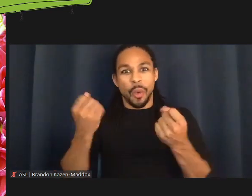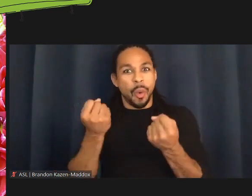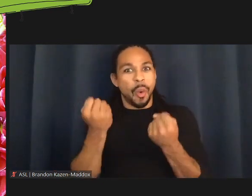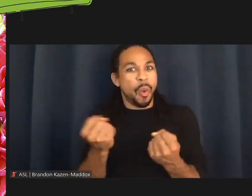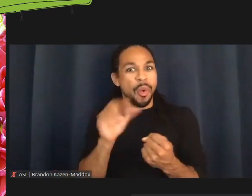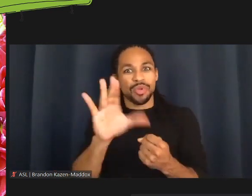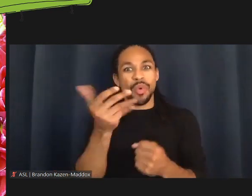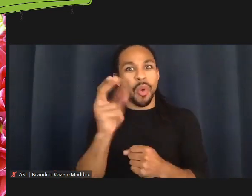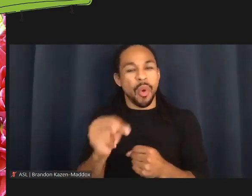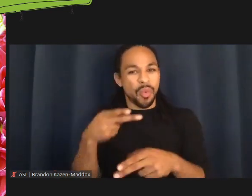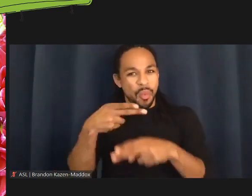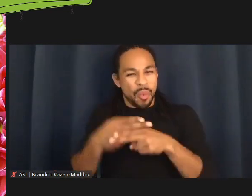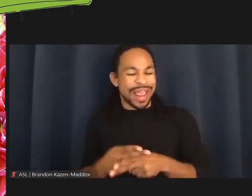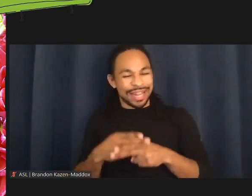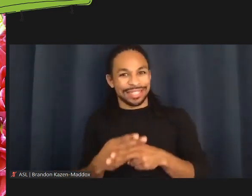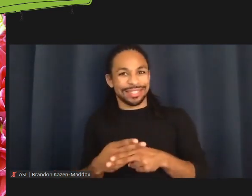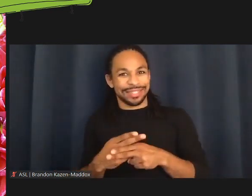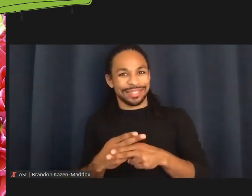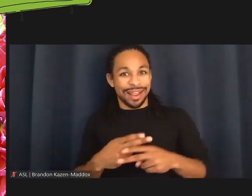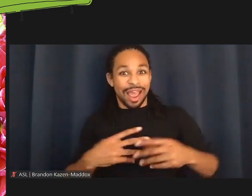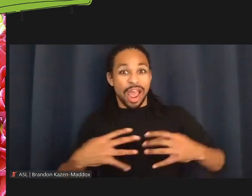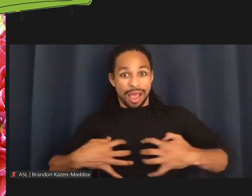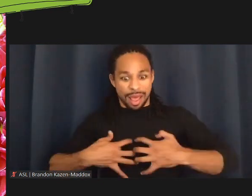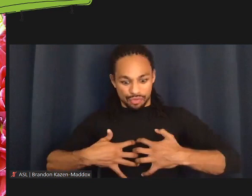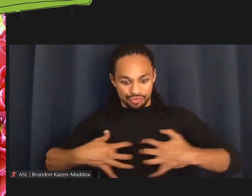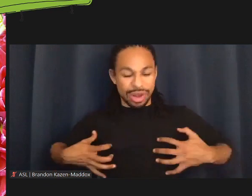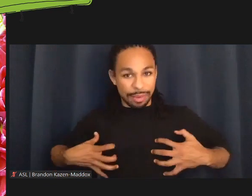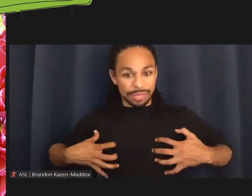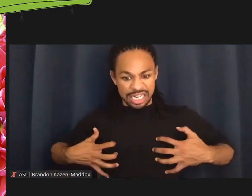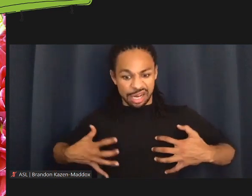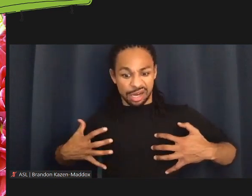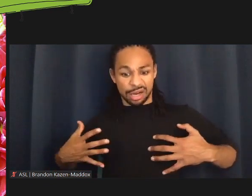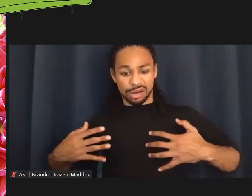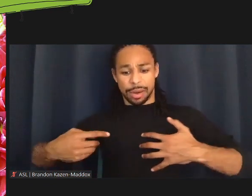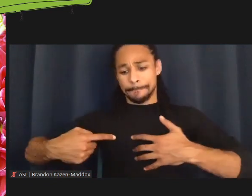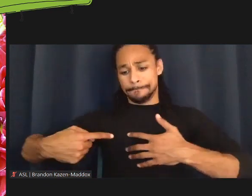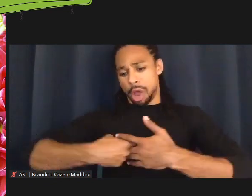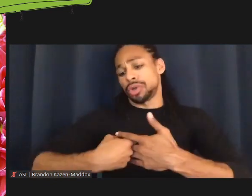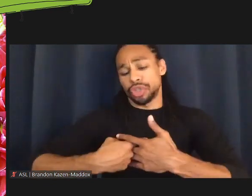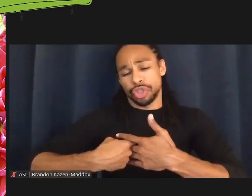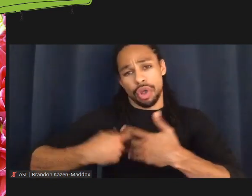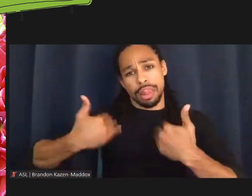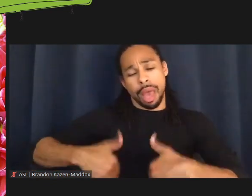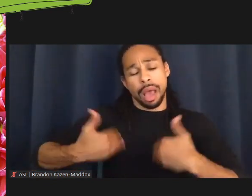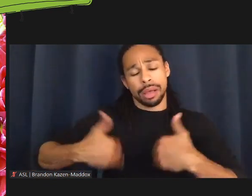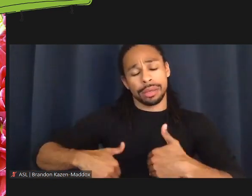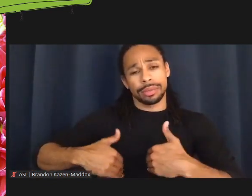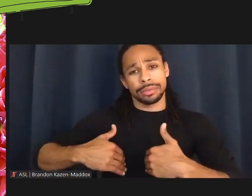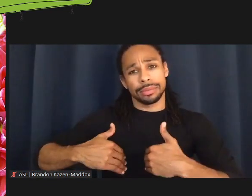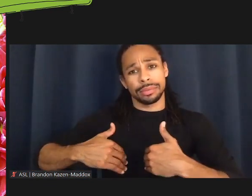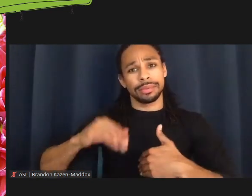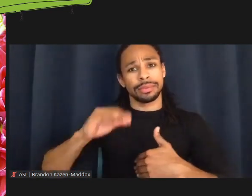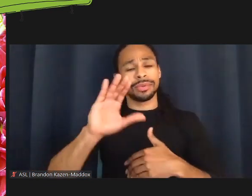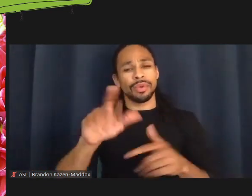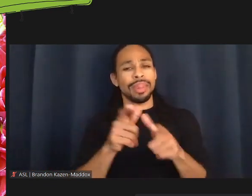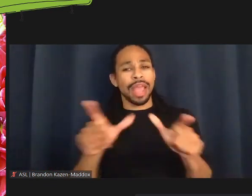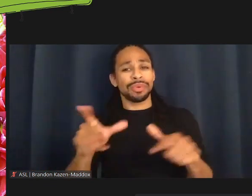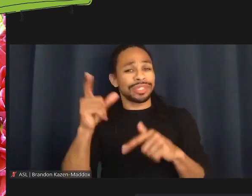rib. Your language no longer passes through the substance of